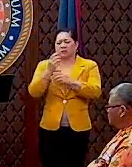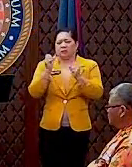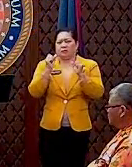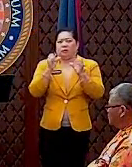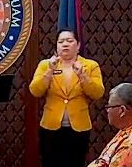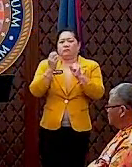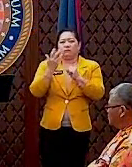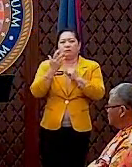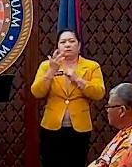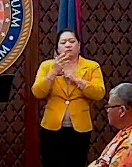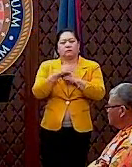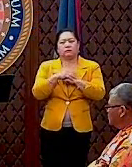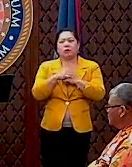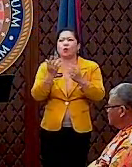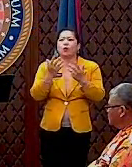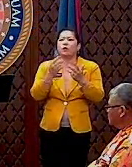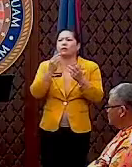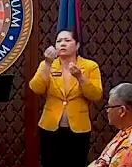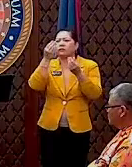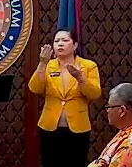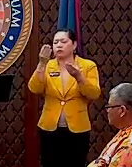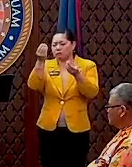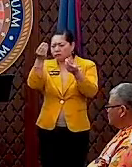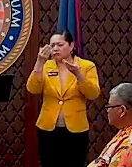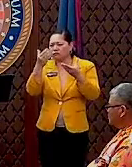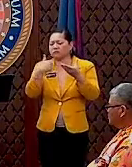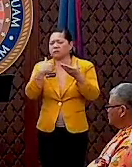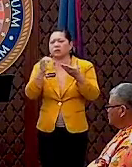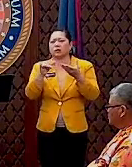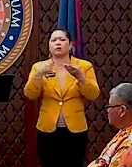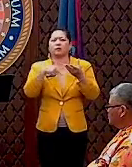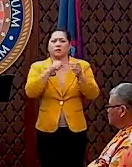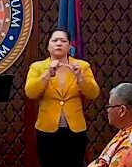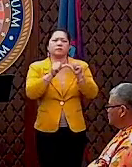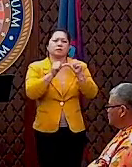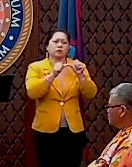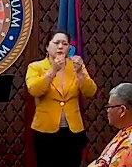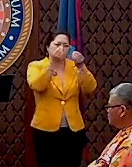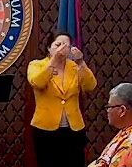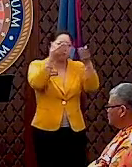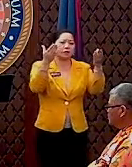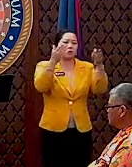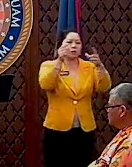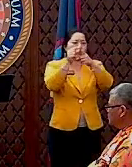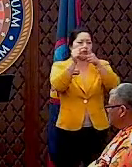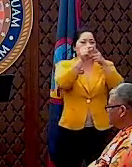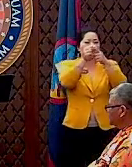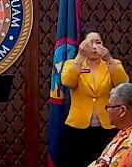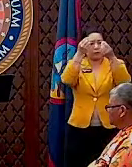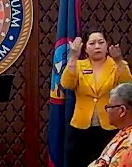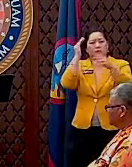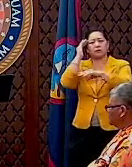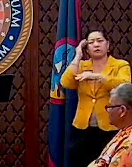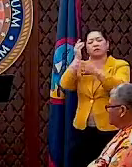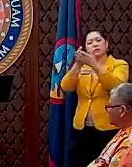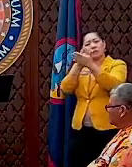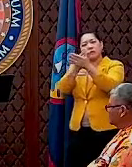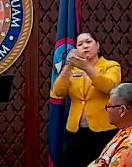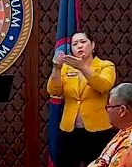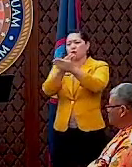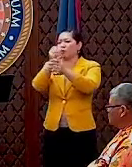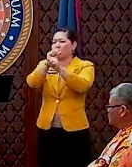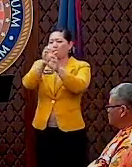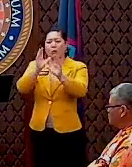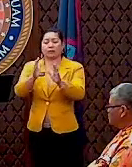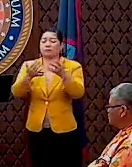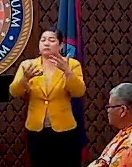shocked. What it tells me is we have to continue to spread the word. Sometimes new employees come